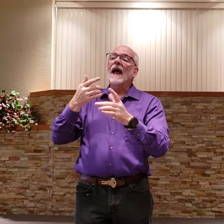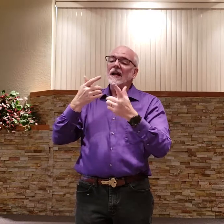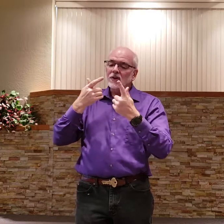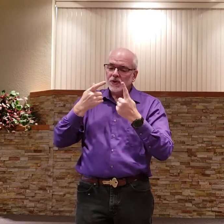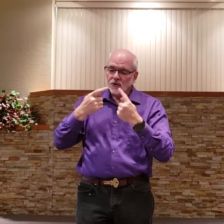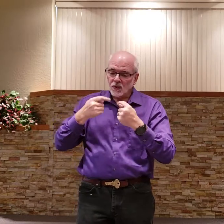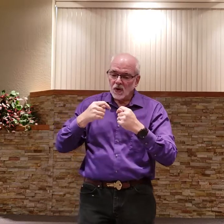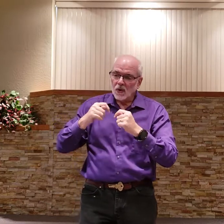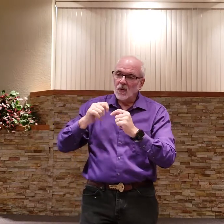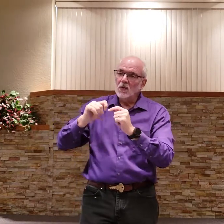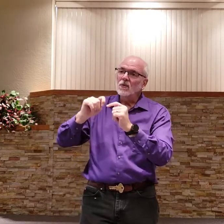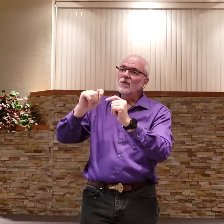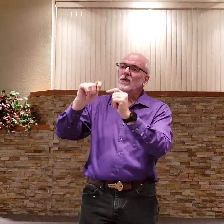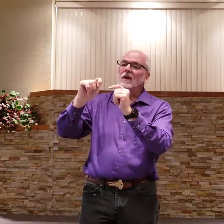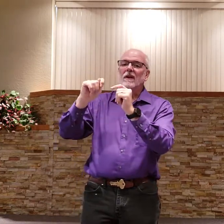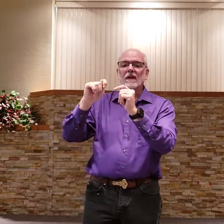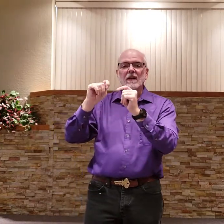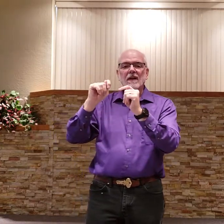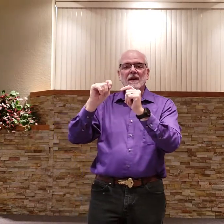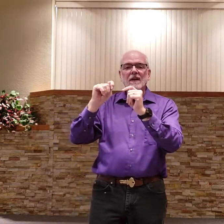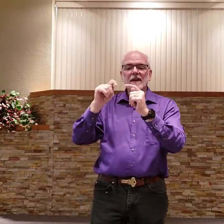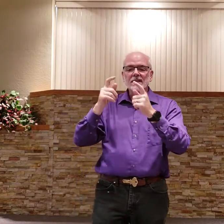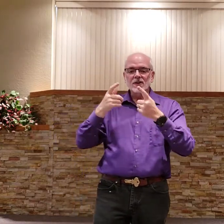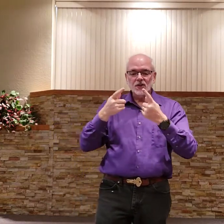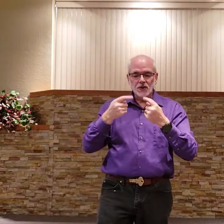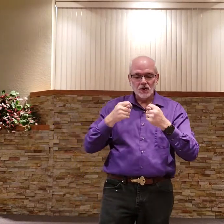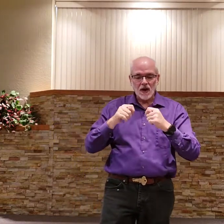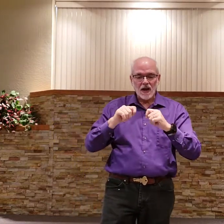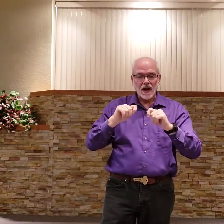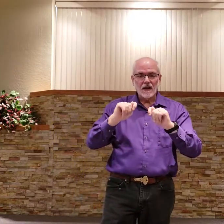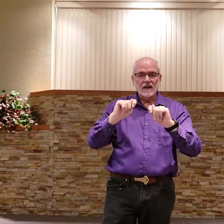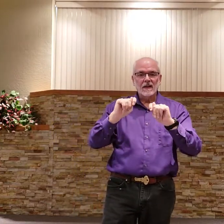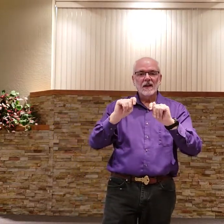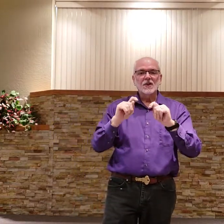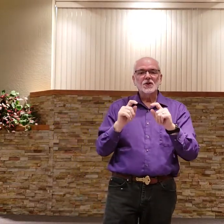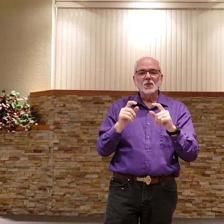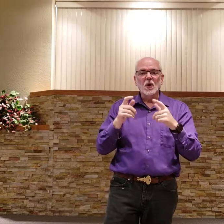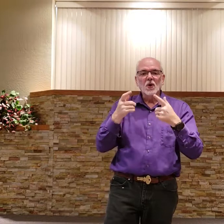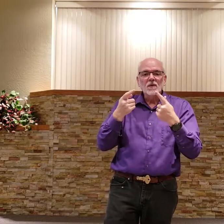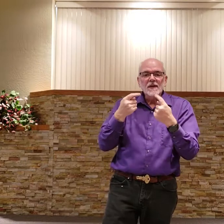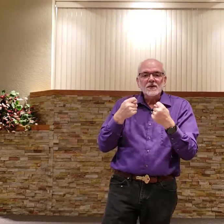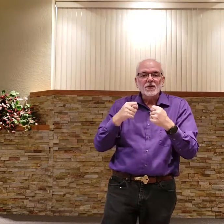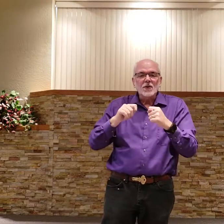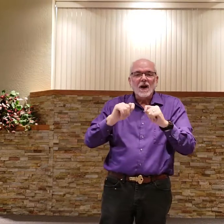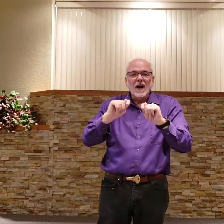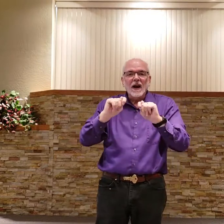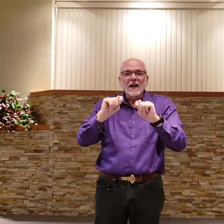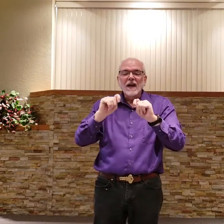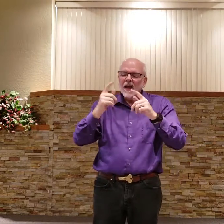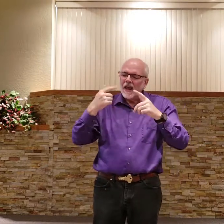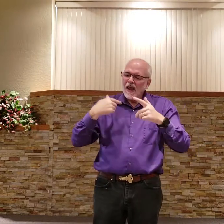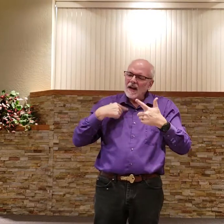and strove. This is to try. Strove is to try. And